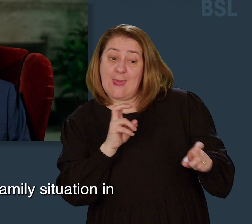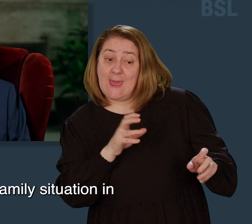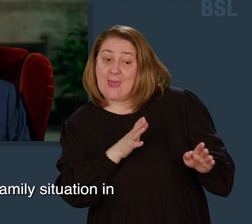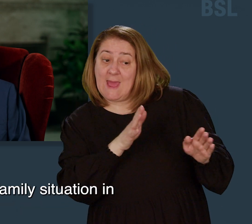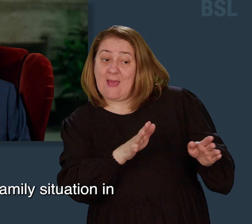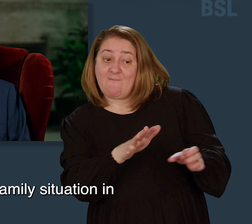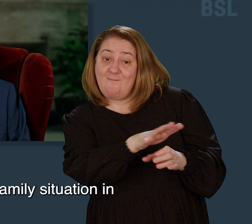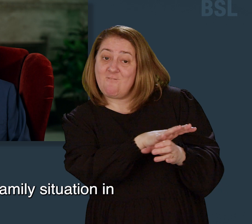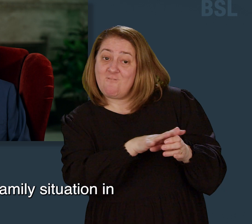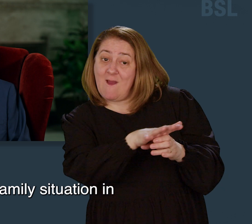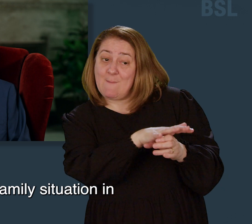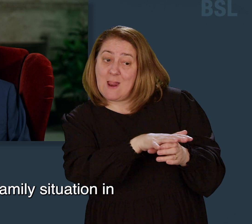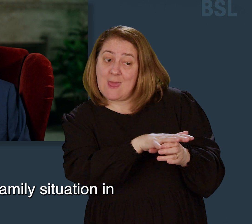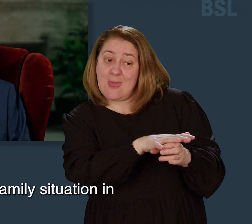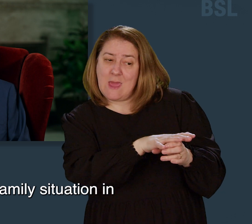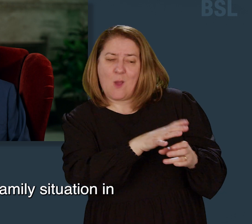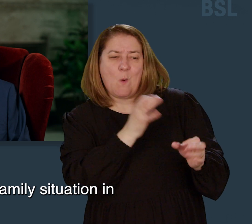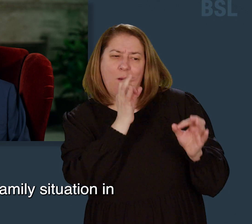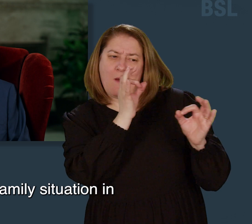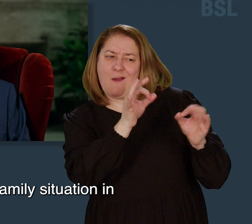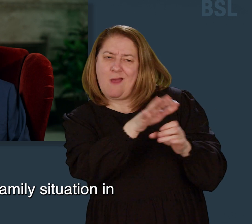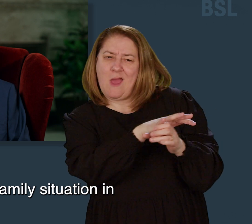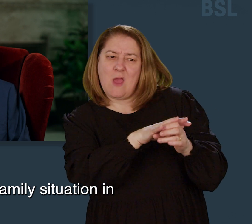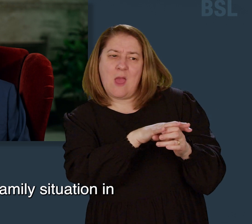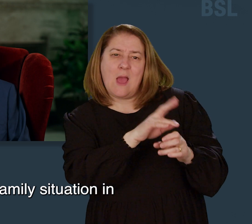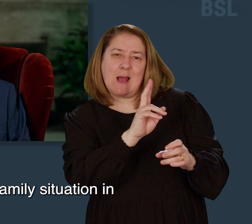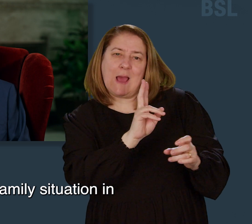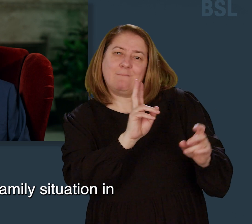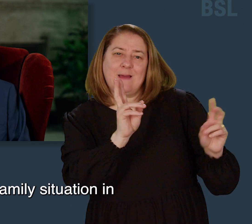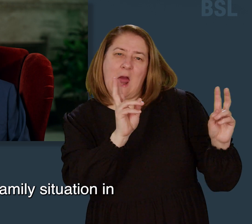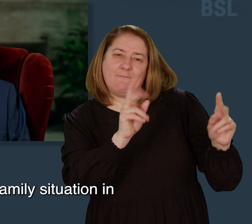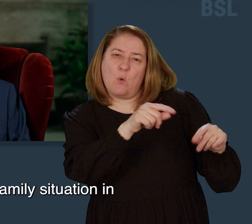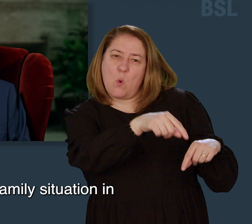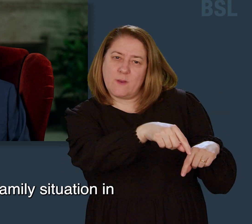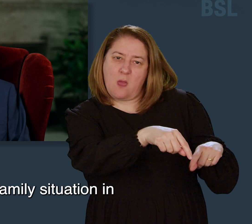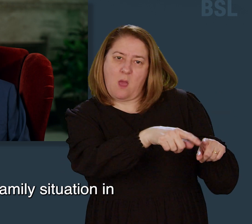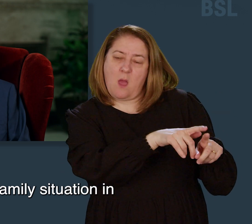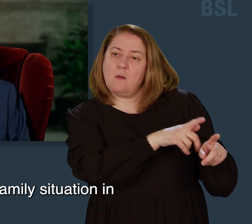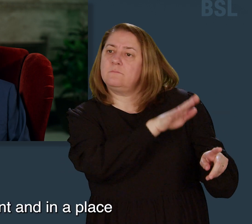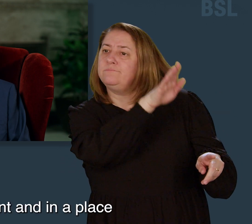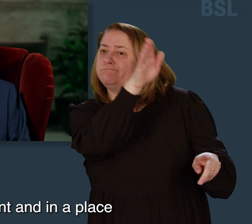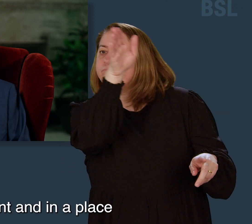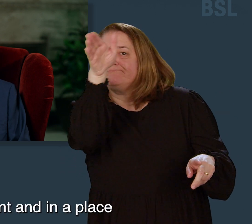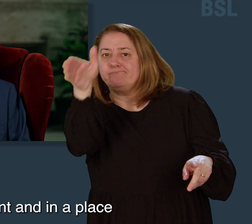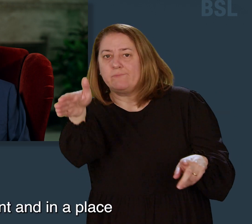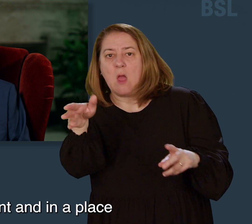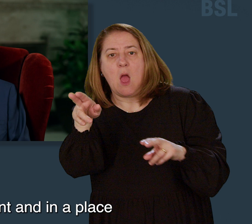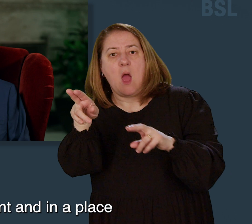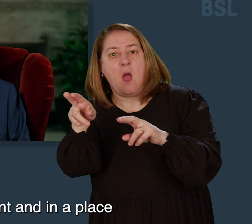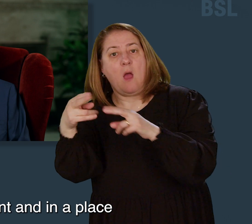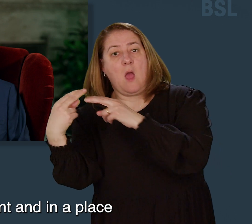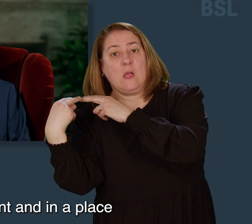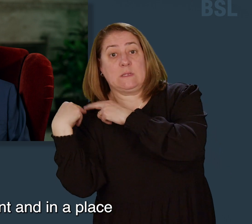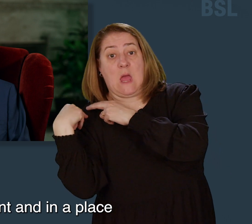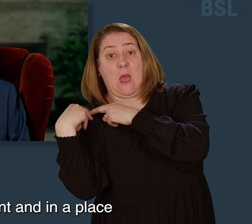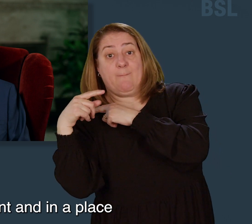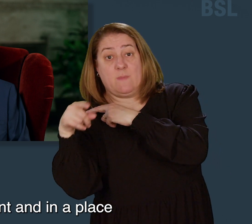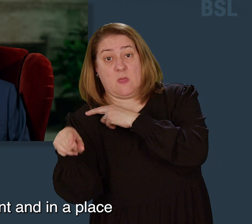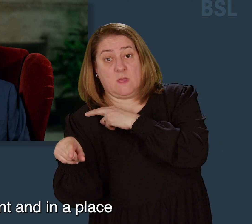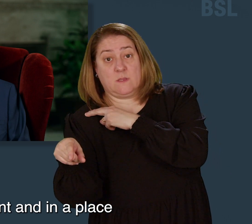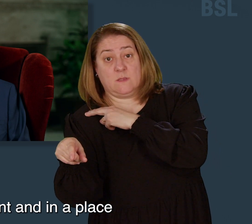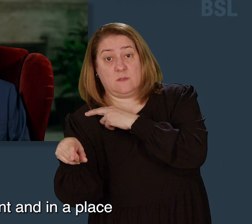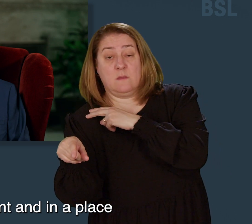what seemed an idyllic family situation in California to serve in an